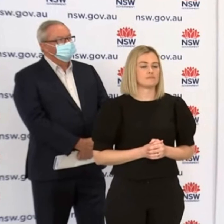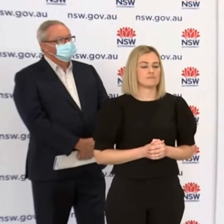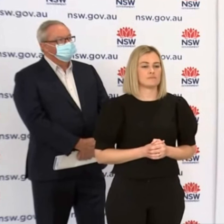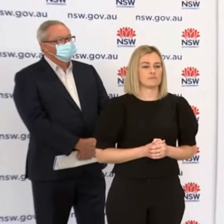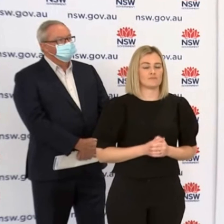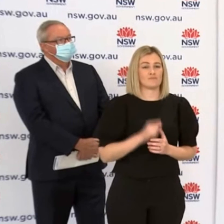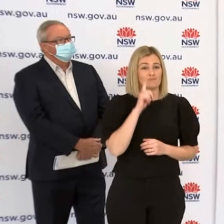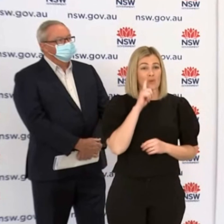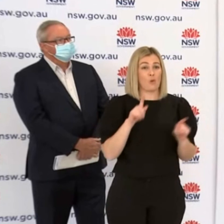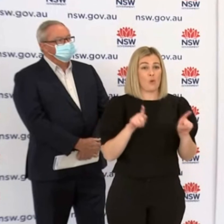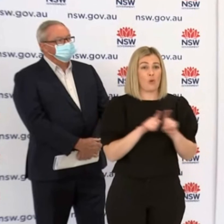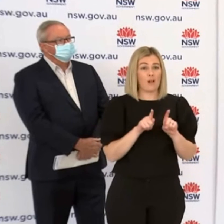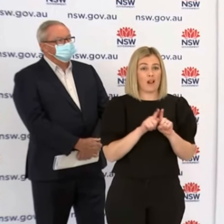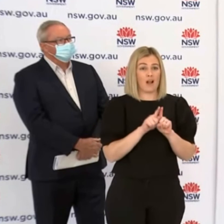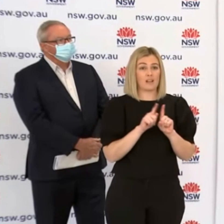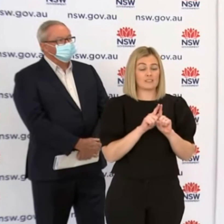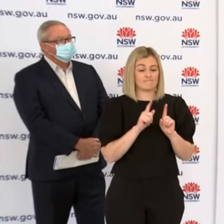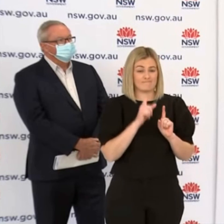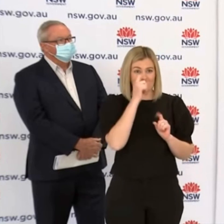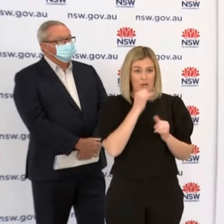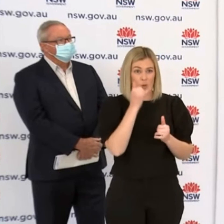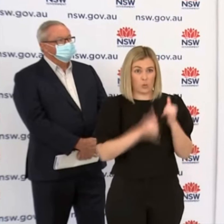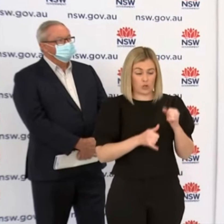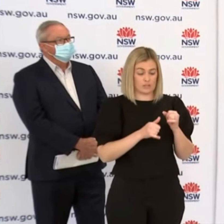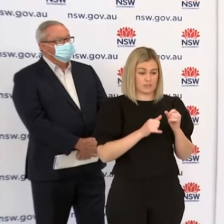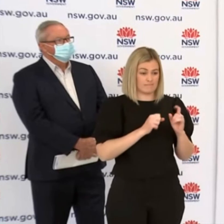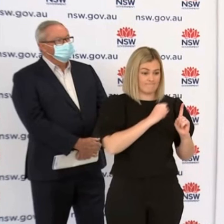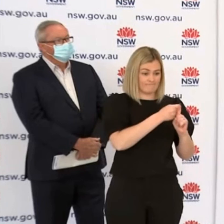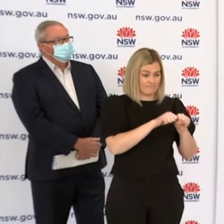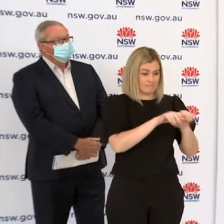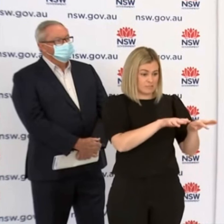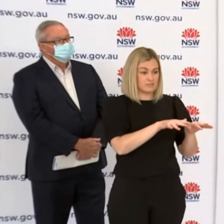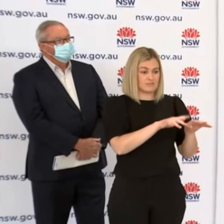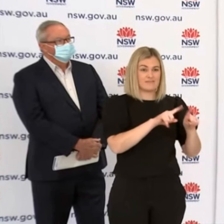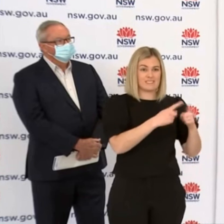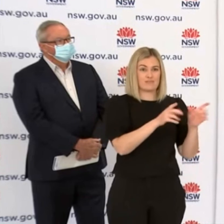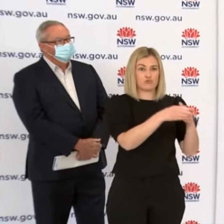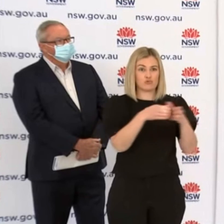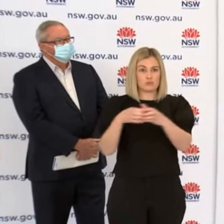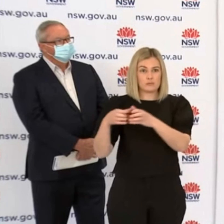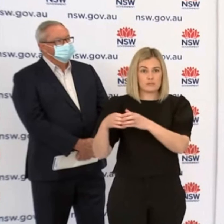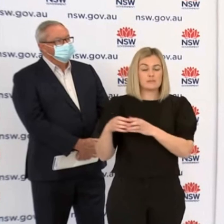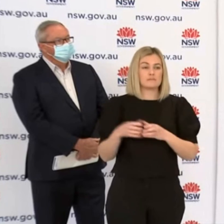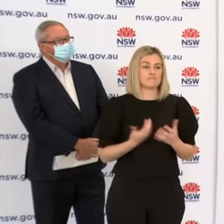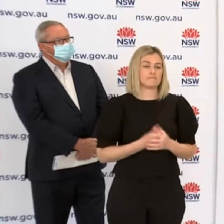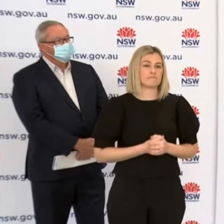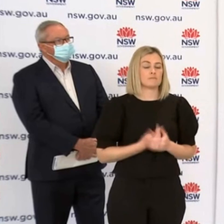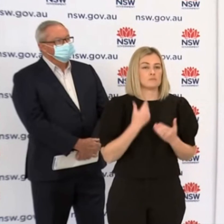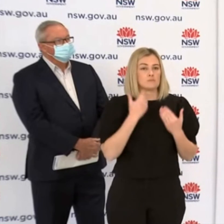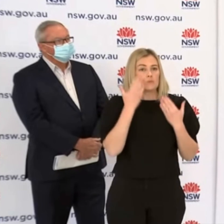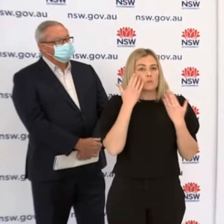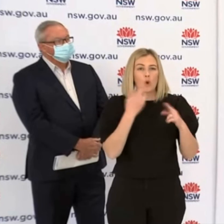affecting different demographics. Now, how much of that is because of the particular variant or because of the